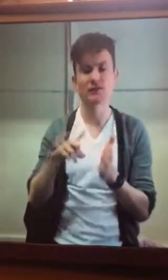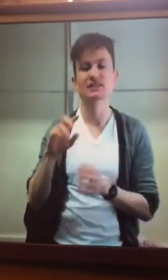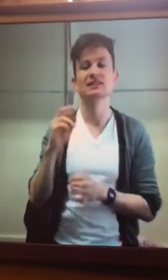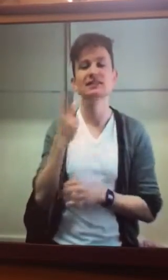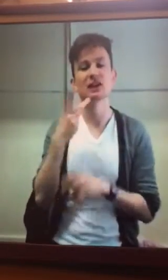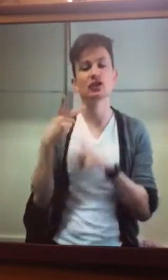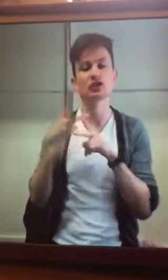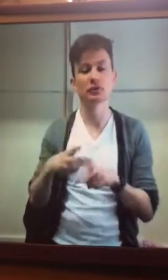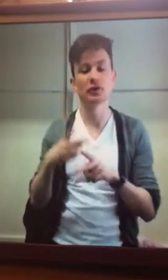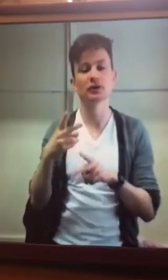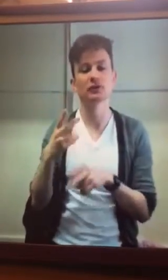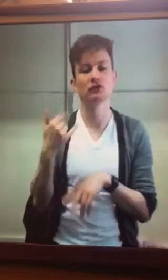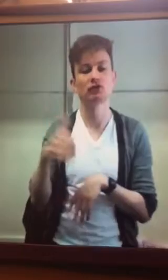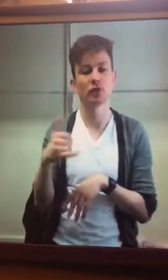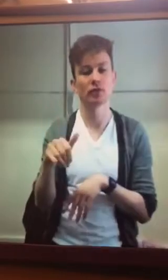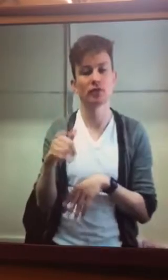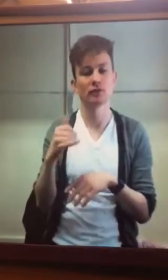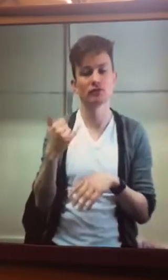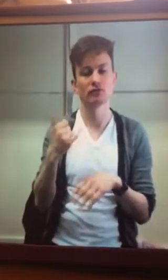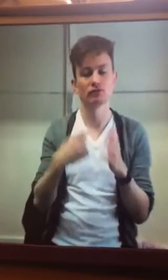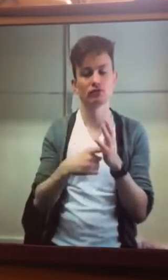So I've got a supervisor, Colin,